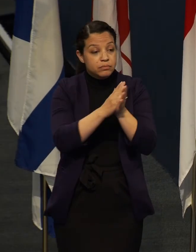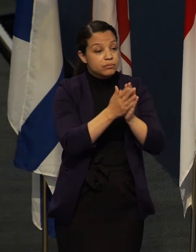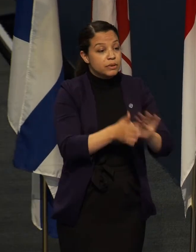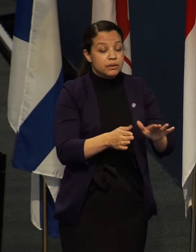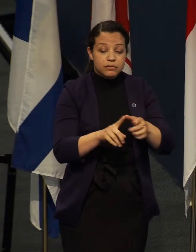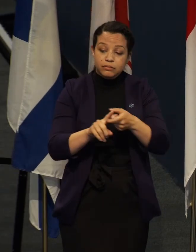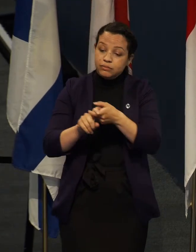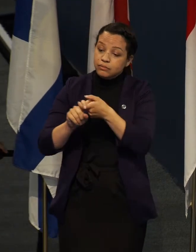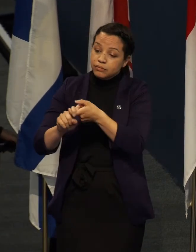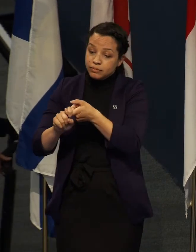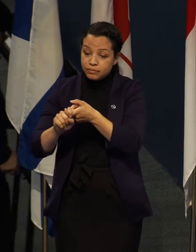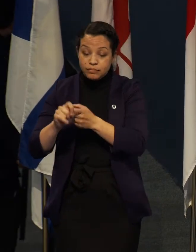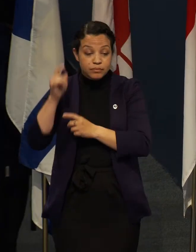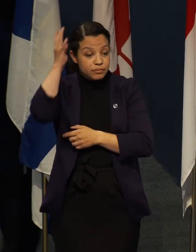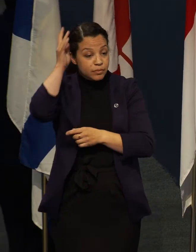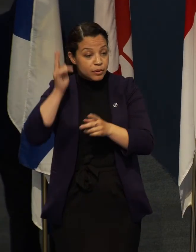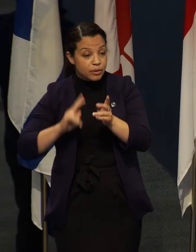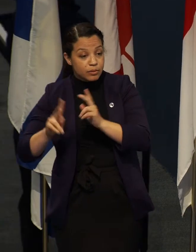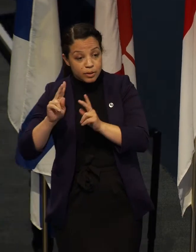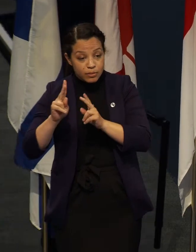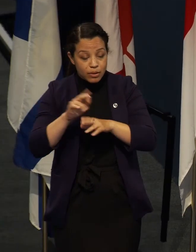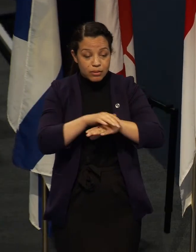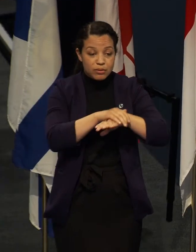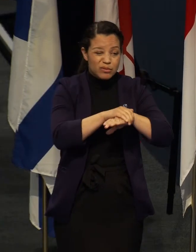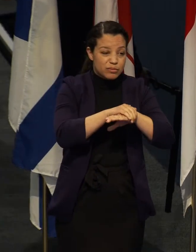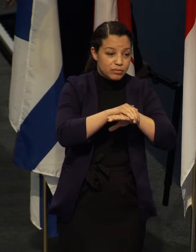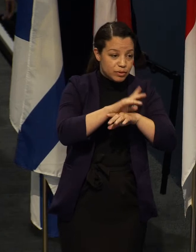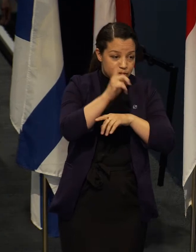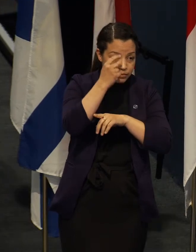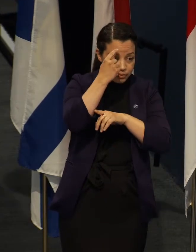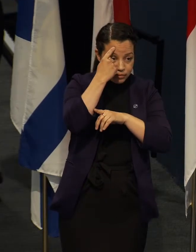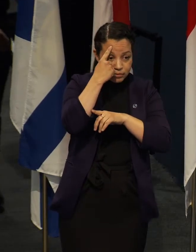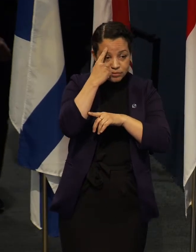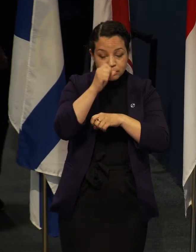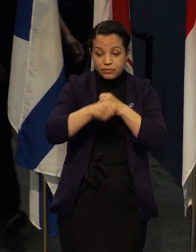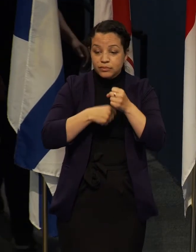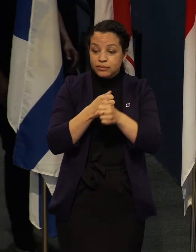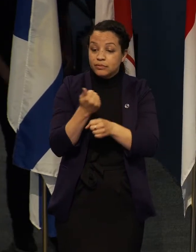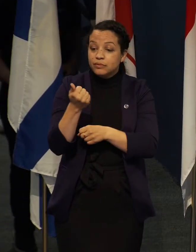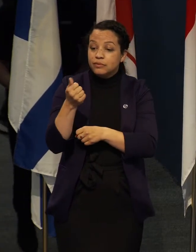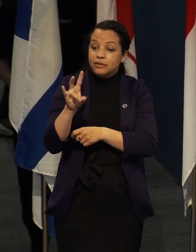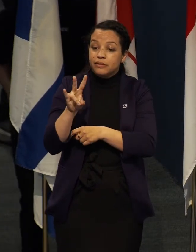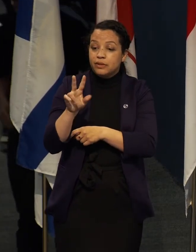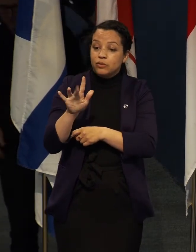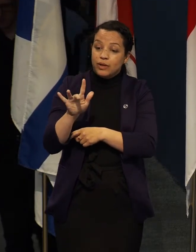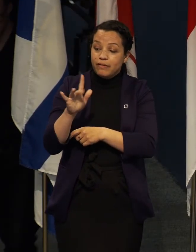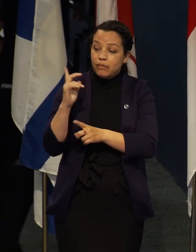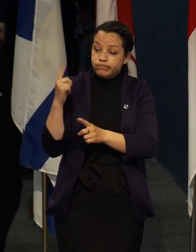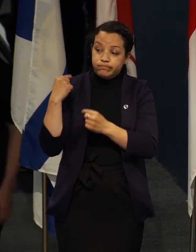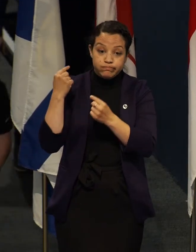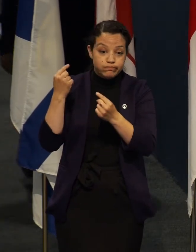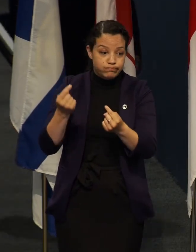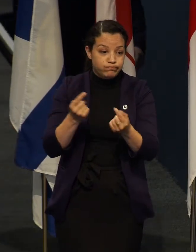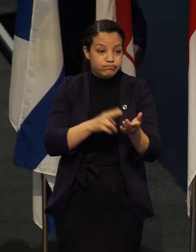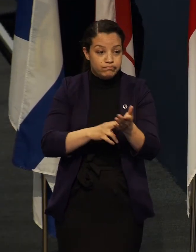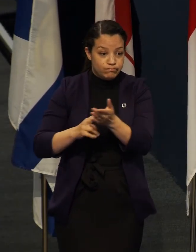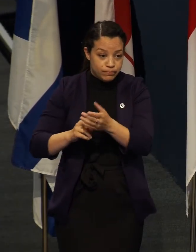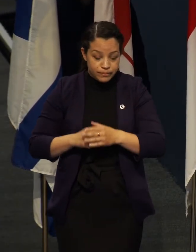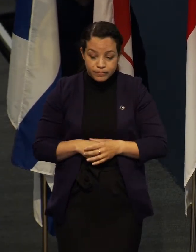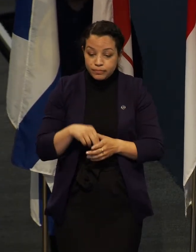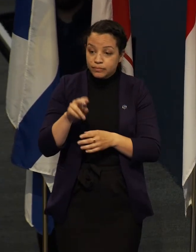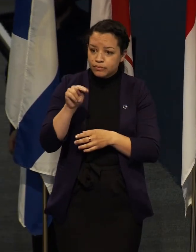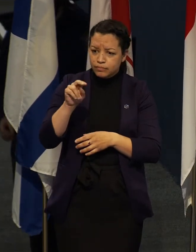friendships between the Mi'kmaq people and the British Crown, dated back to 1725. In Nova Scotia,